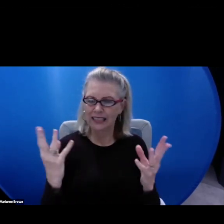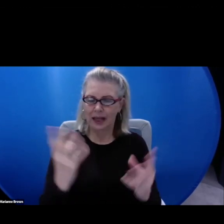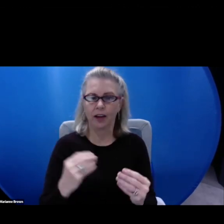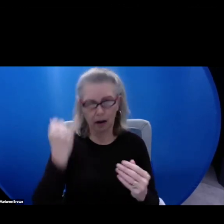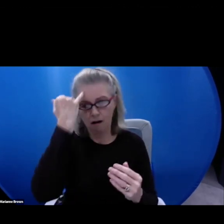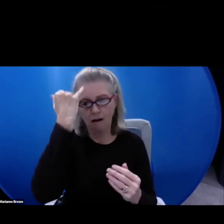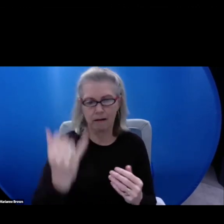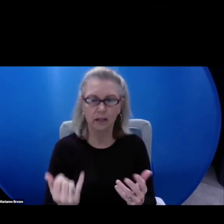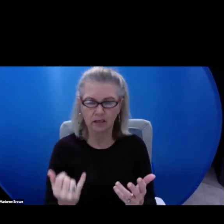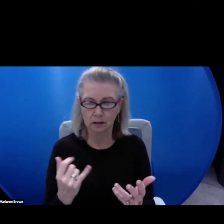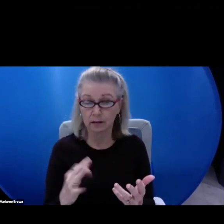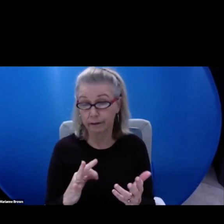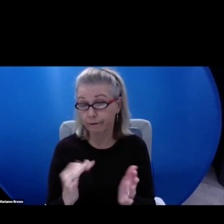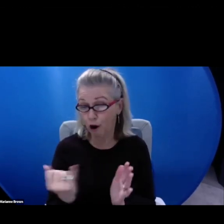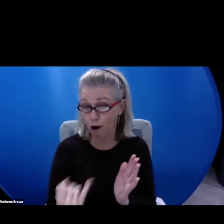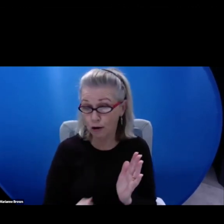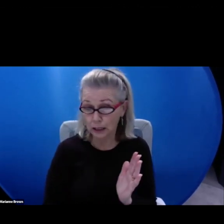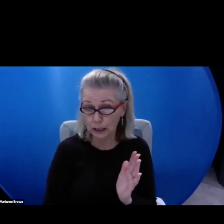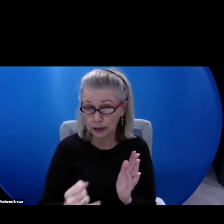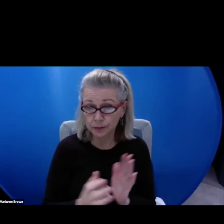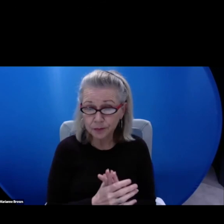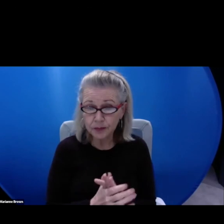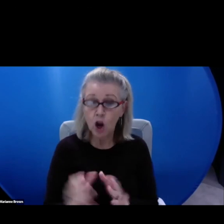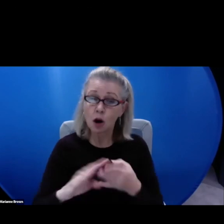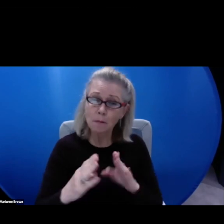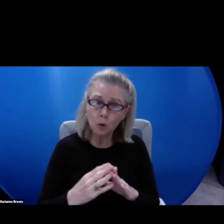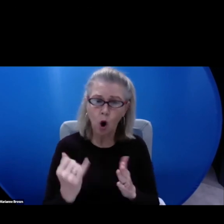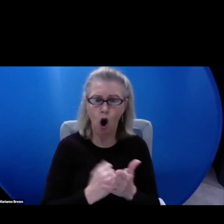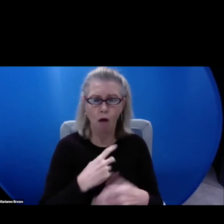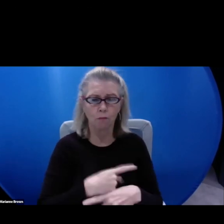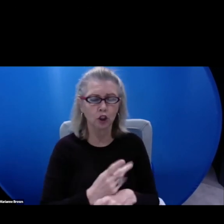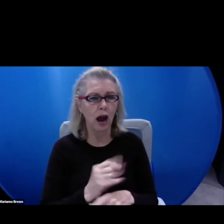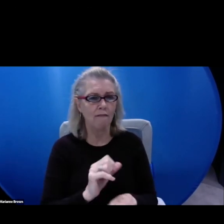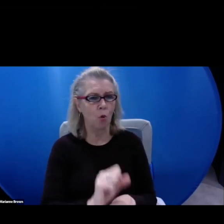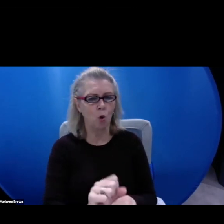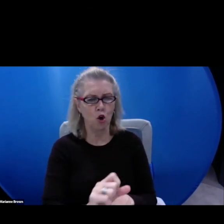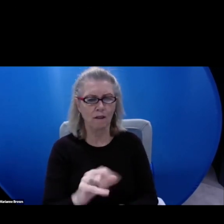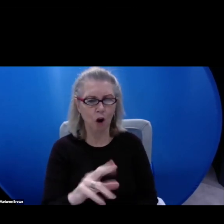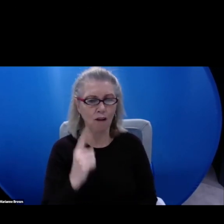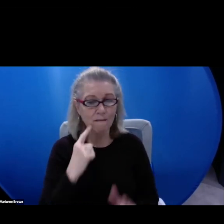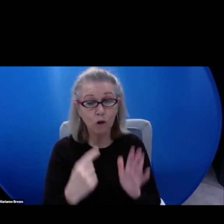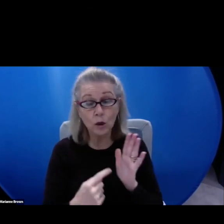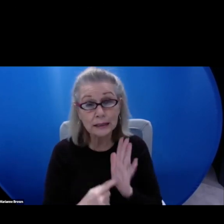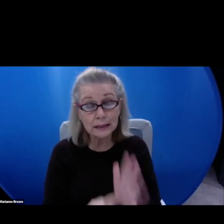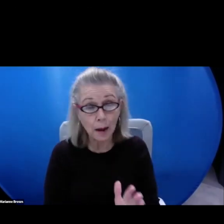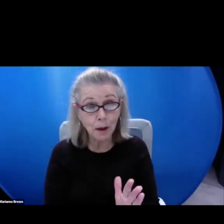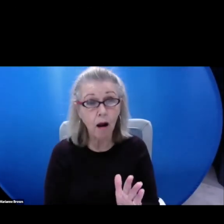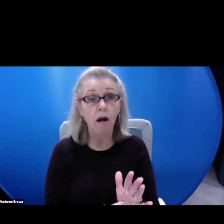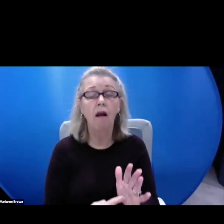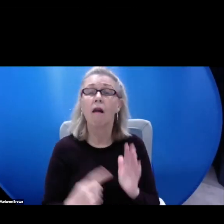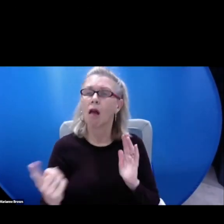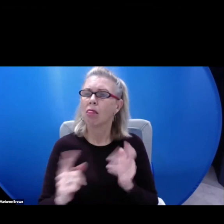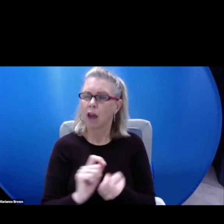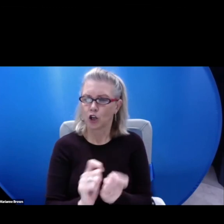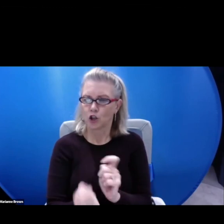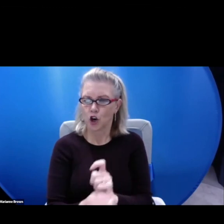art. For example, constructivism in Russia turned art into production